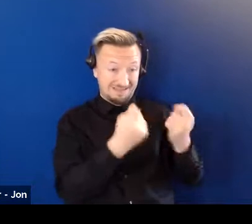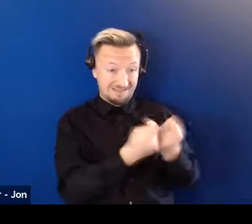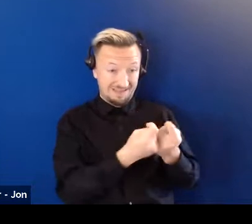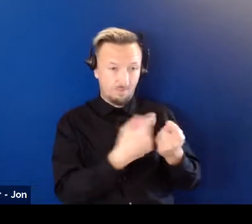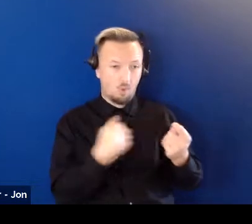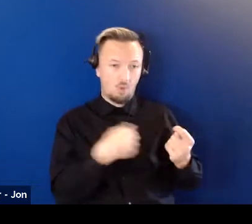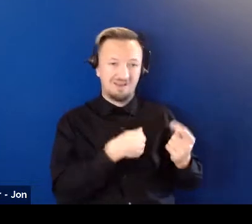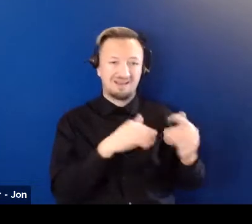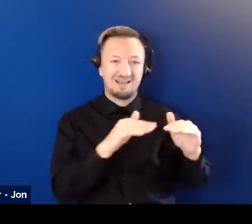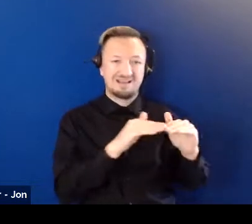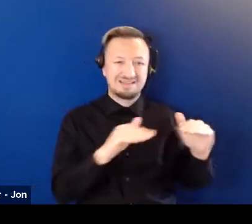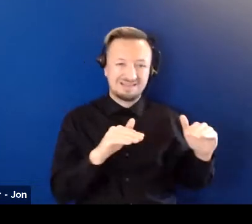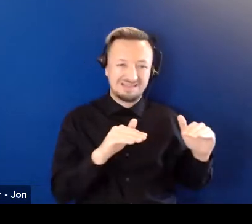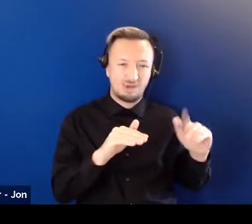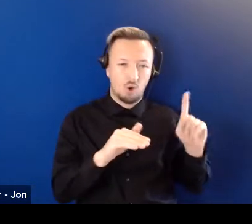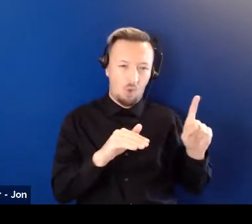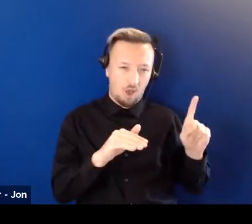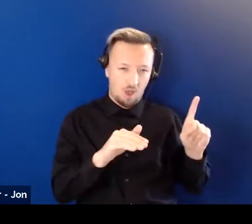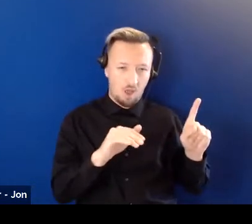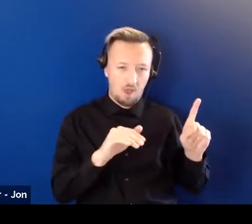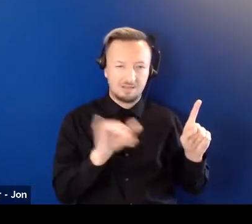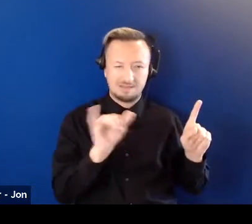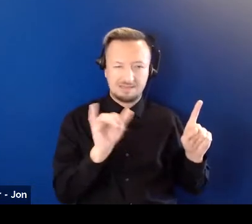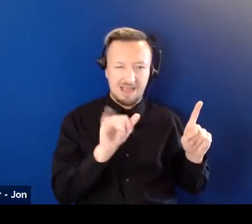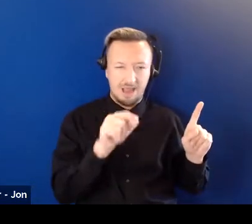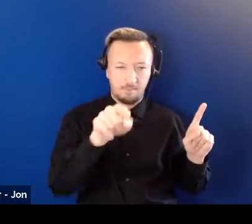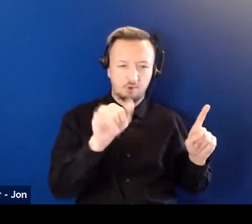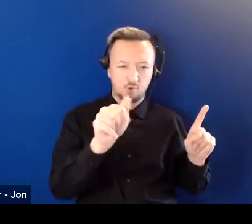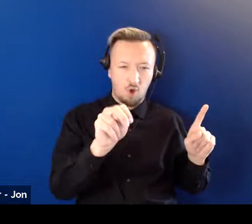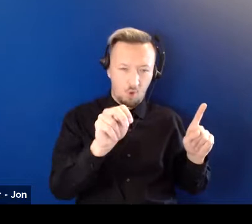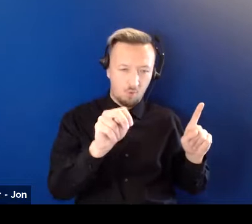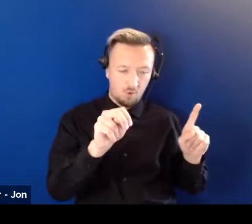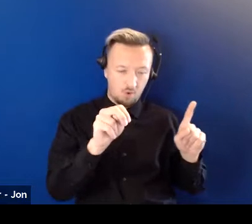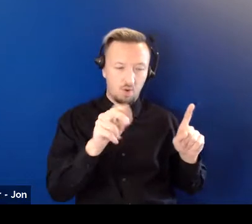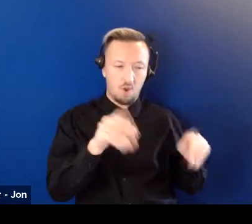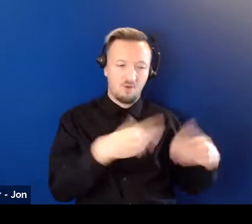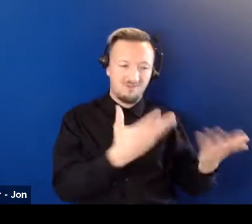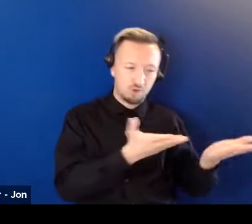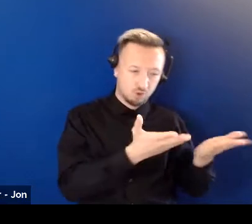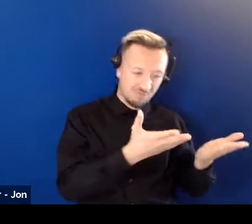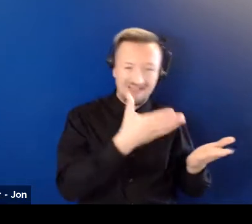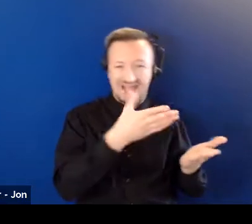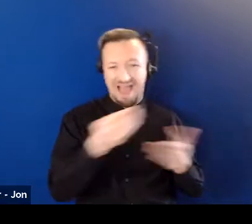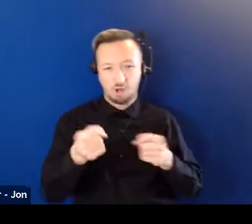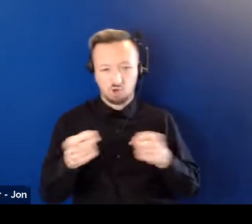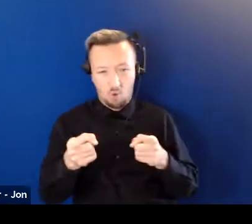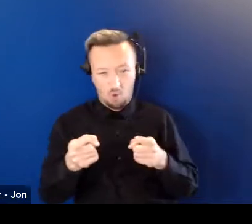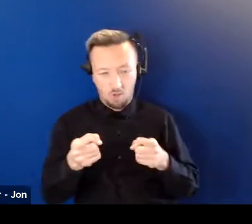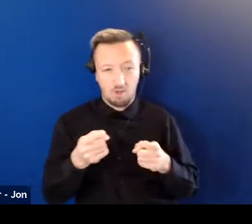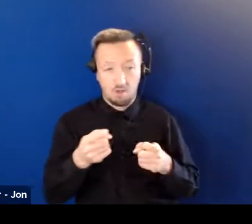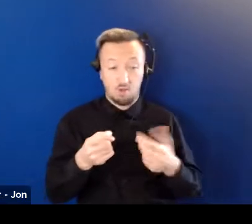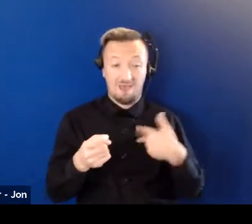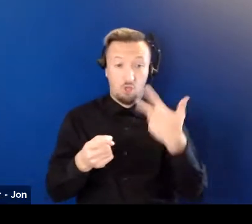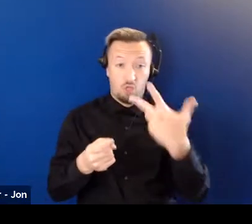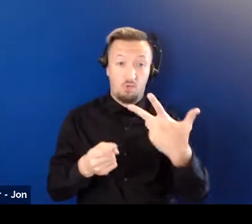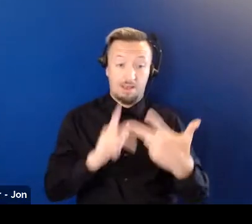1 agency like Joan's agency, in the same way that we're providing service and control. We currently have 3 people who are